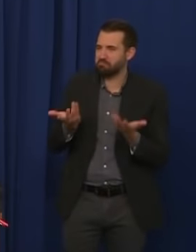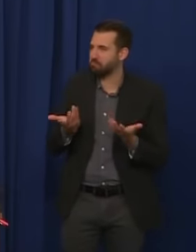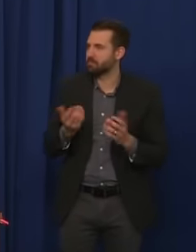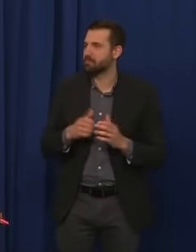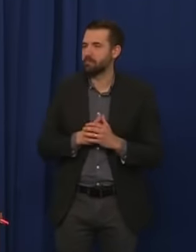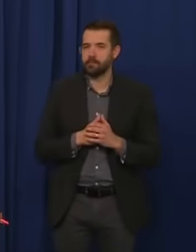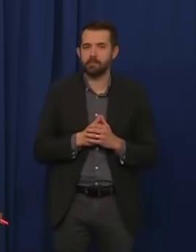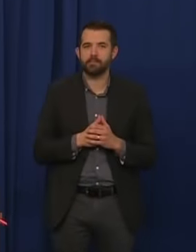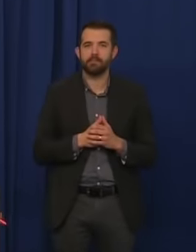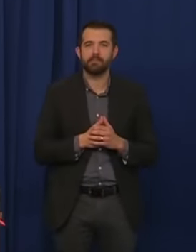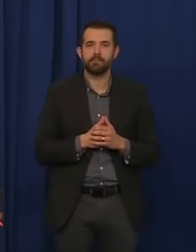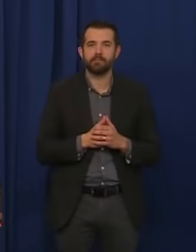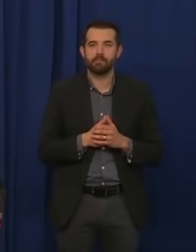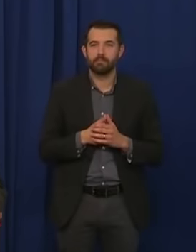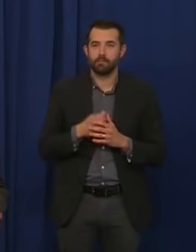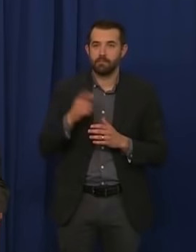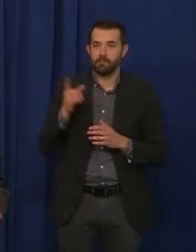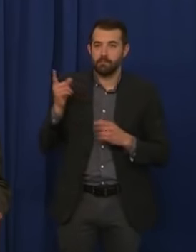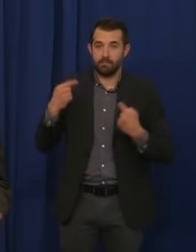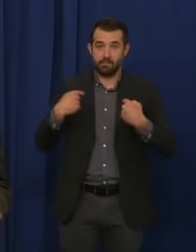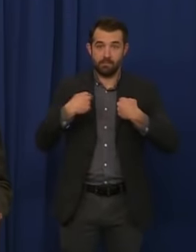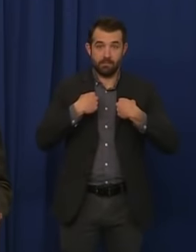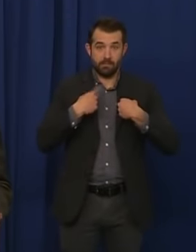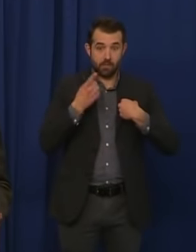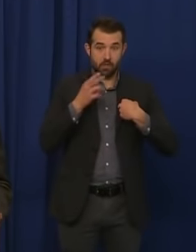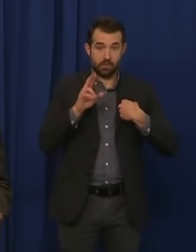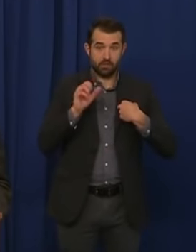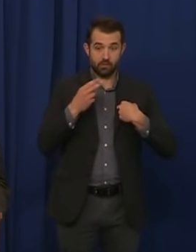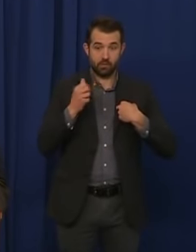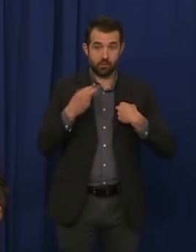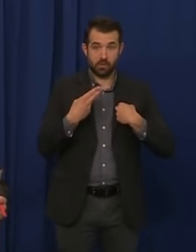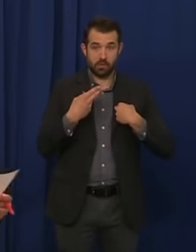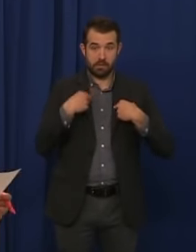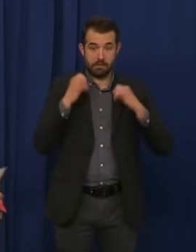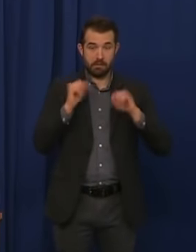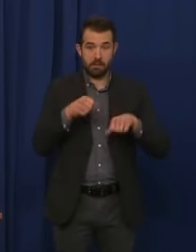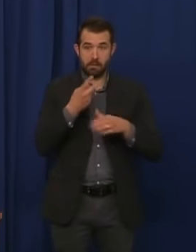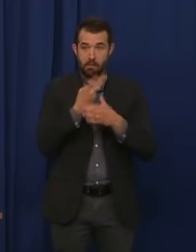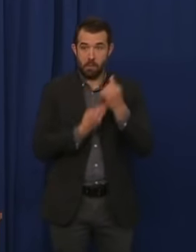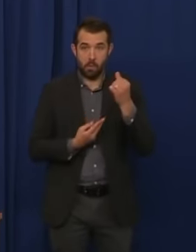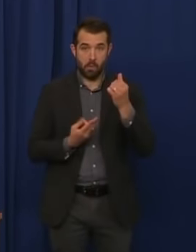I can field both of those. Sure. If is it advised is a pretty personal issue. Yeah,